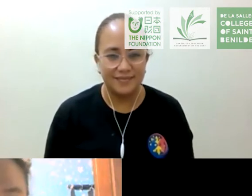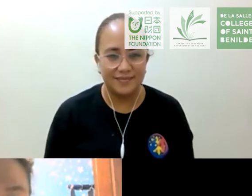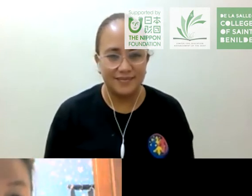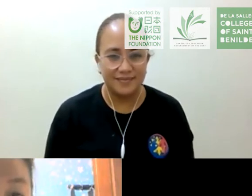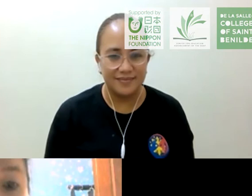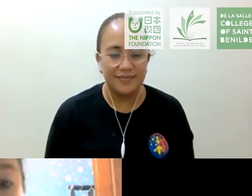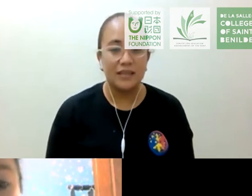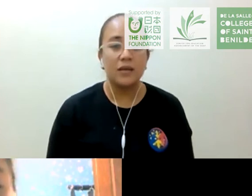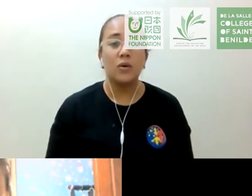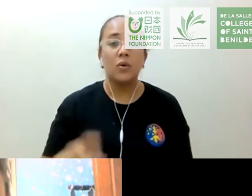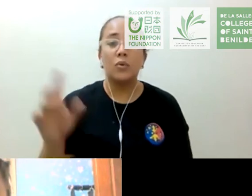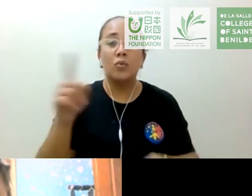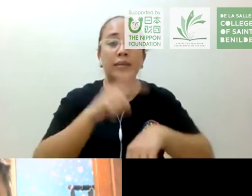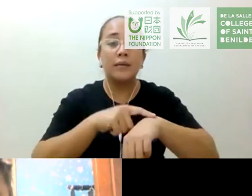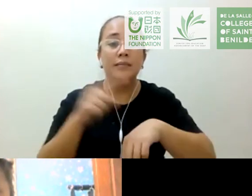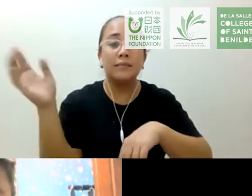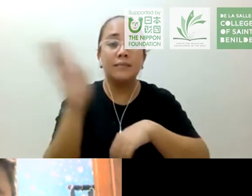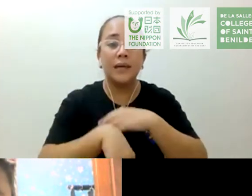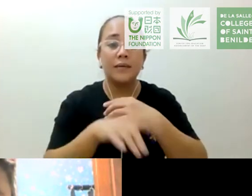when do you want to come back?